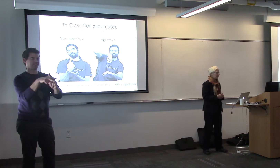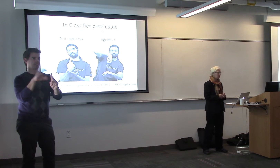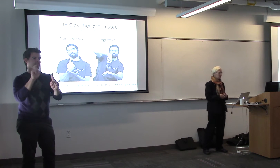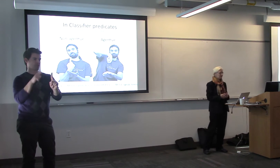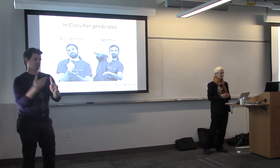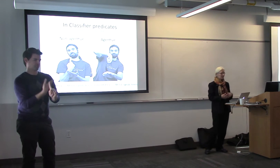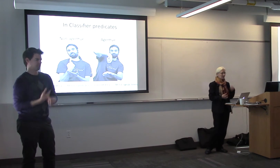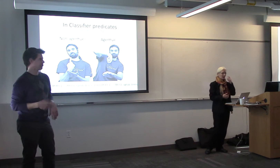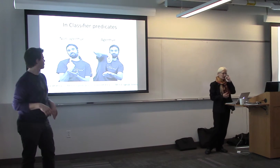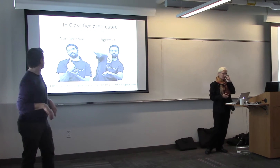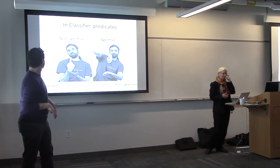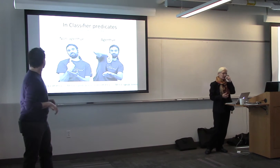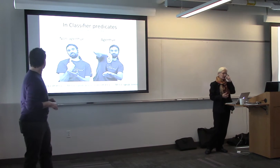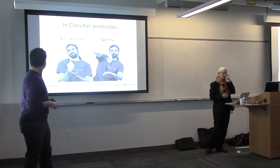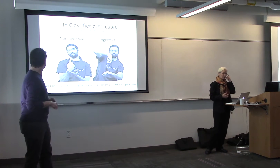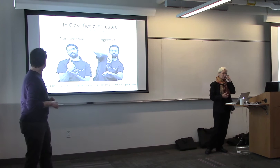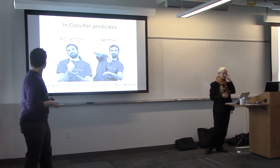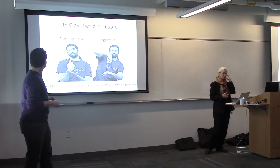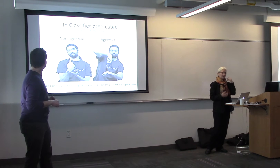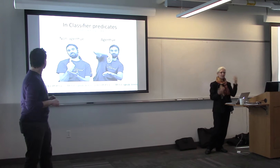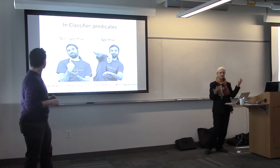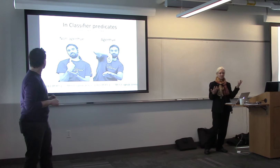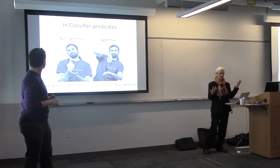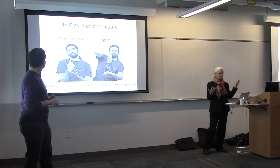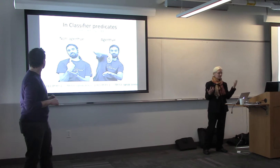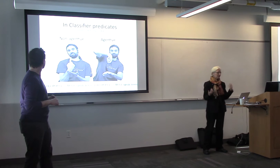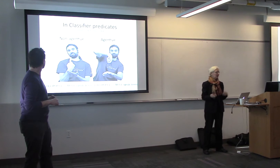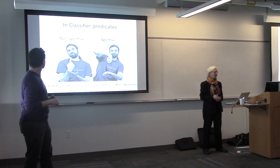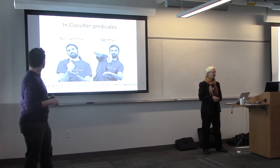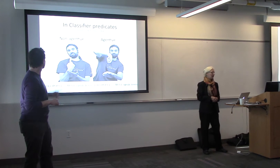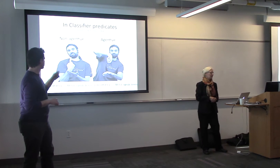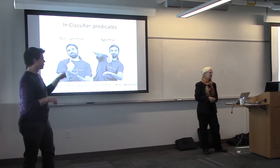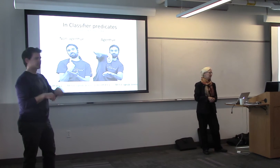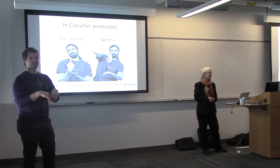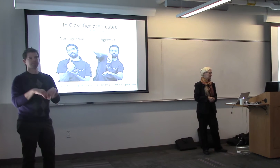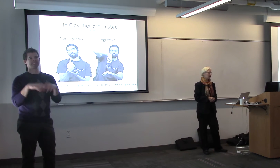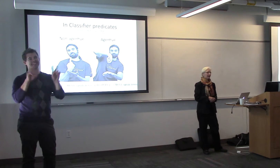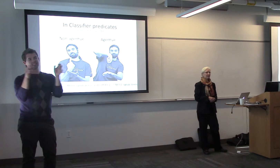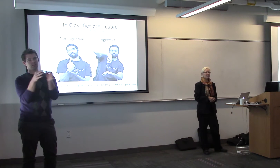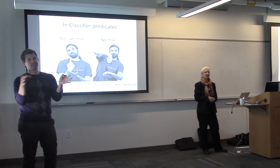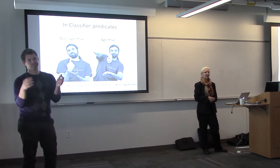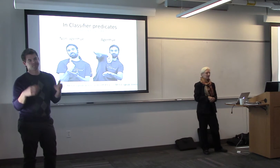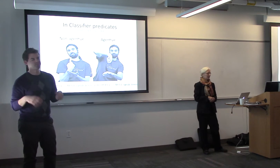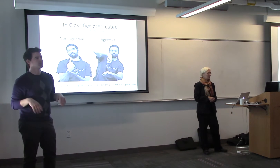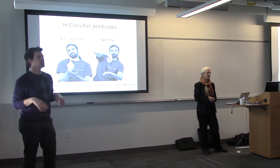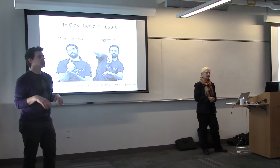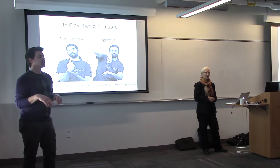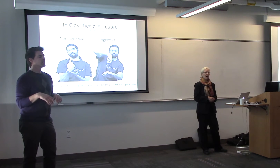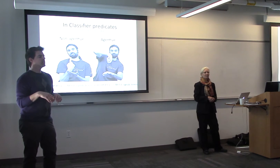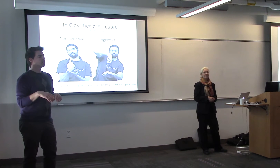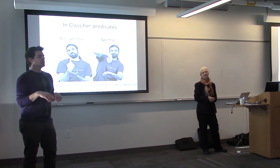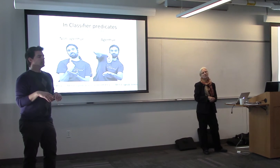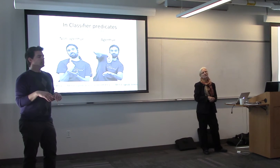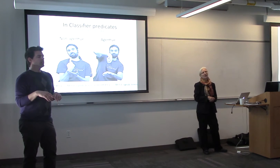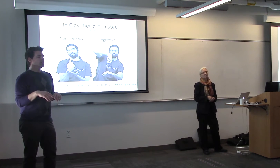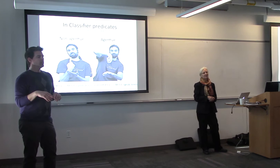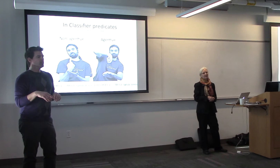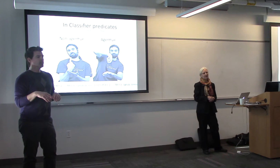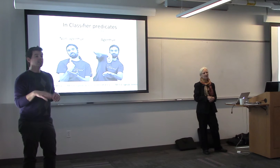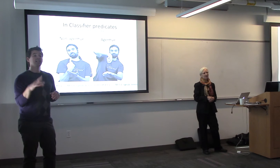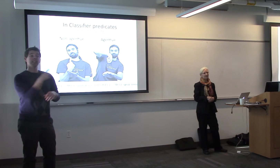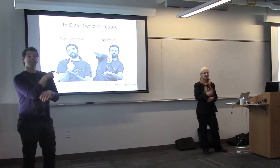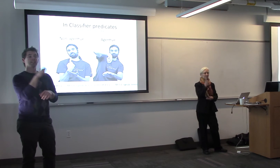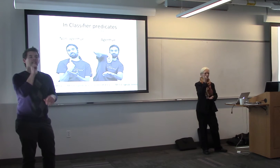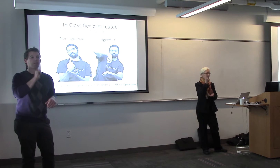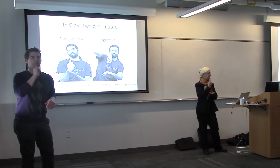So here you see a verb phrase describing a lollipop that's just upside